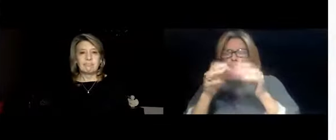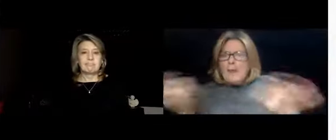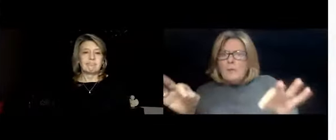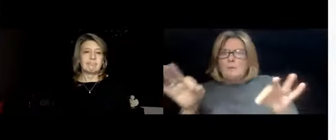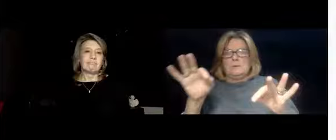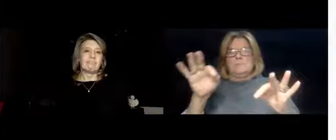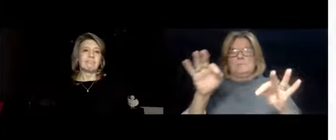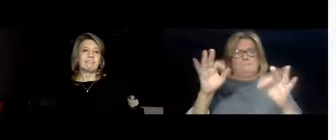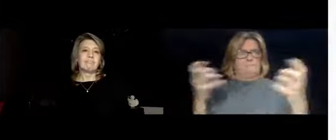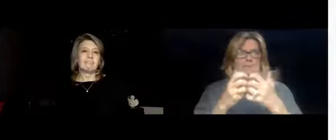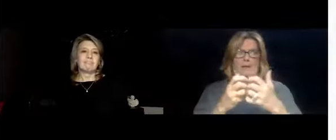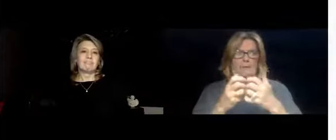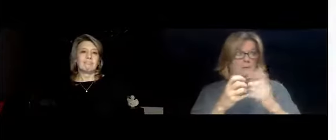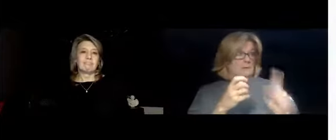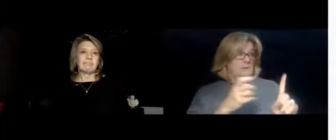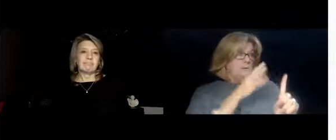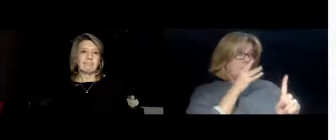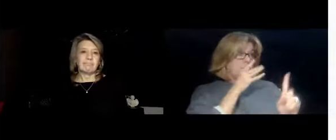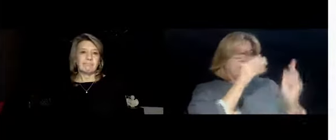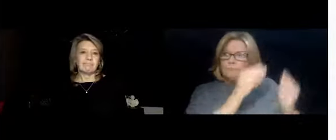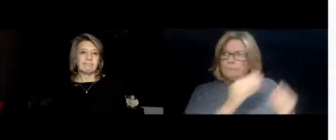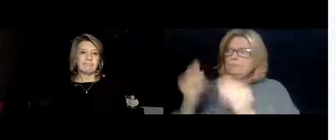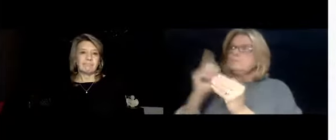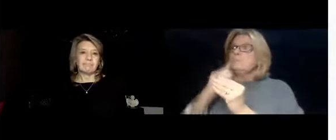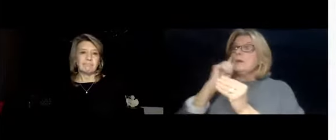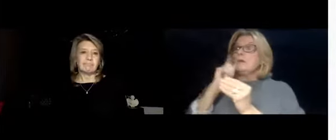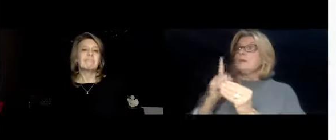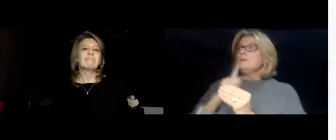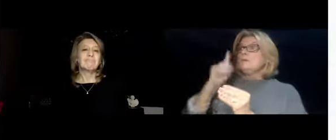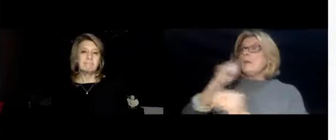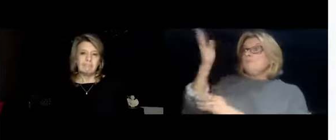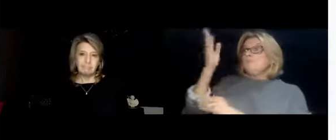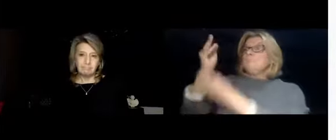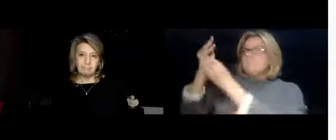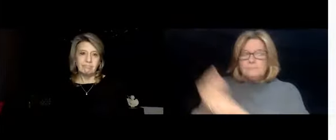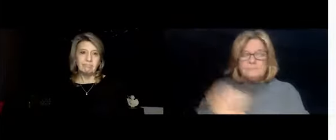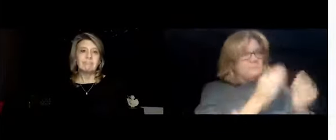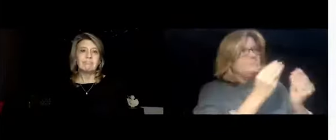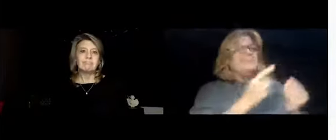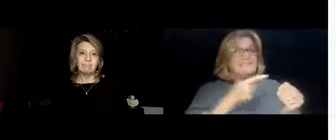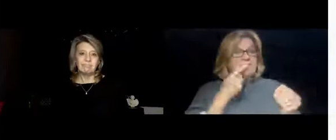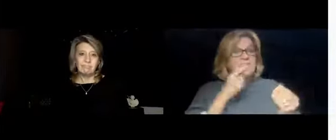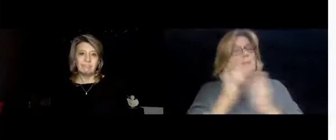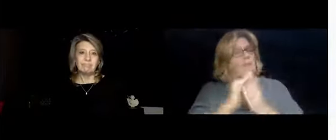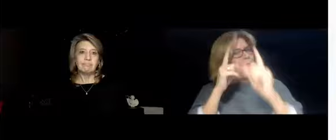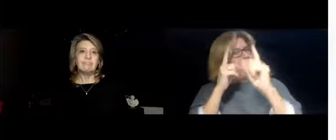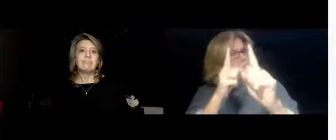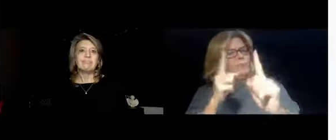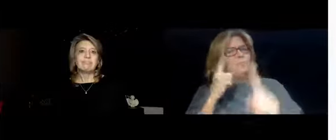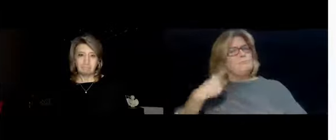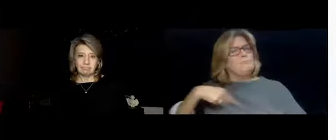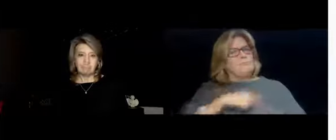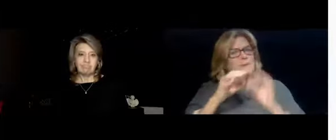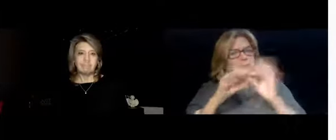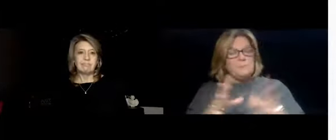The interpreter's responsibility is to make sure that whatever is being said and whatever is being heard,